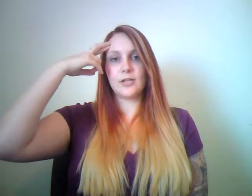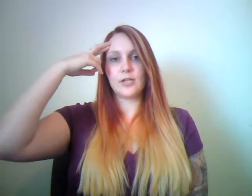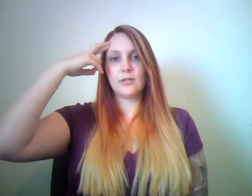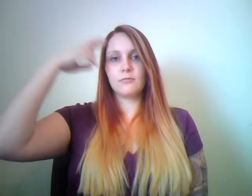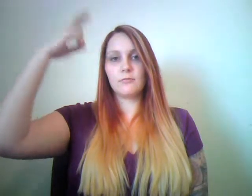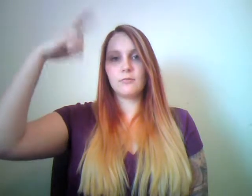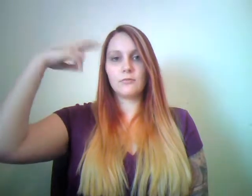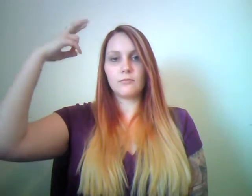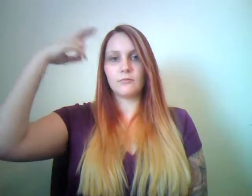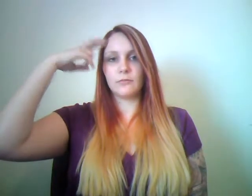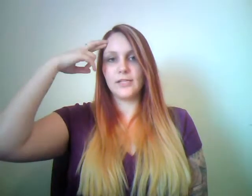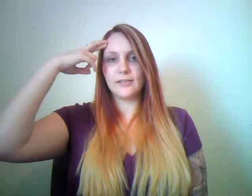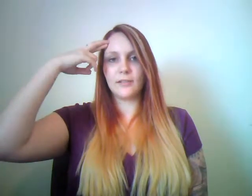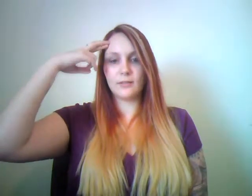it. Reason.